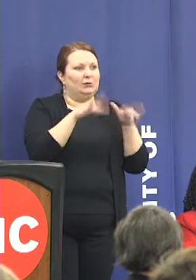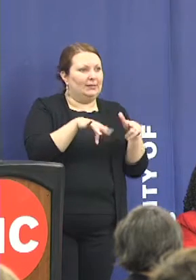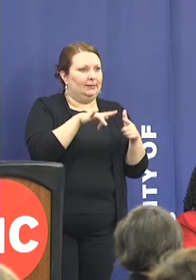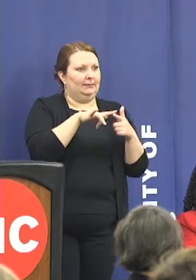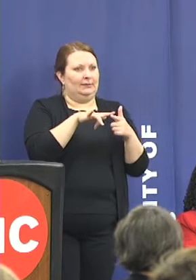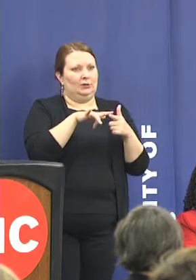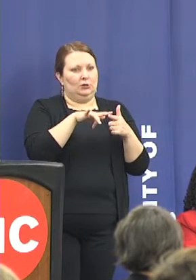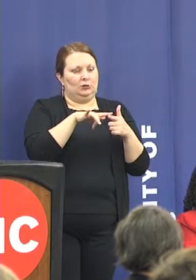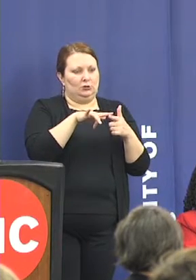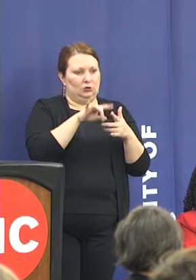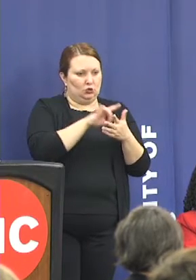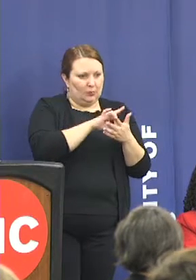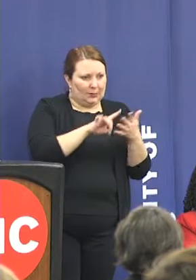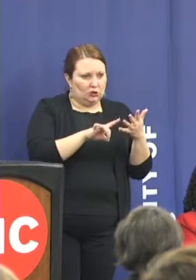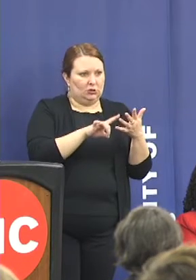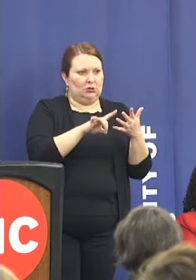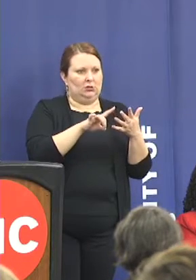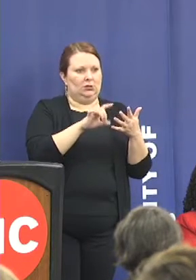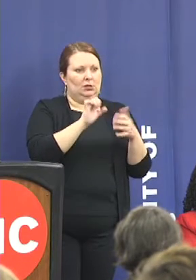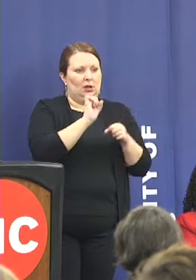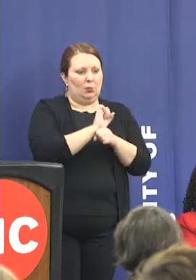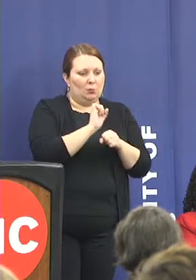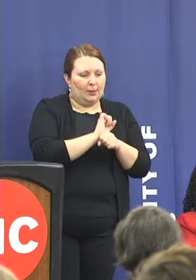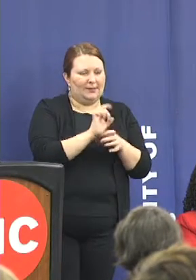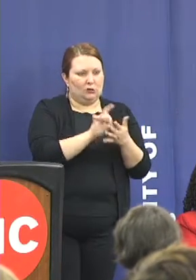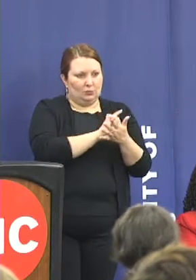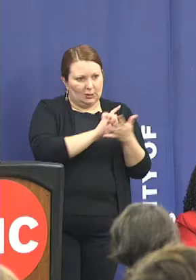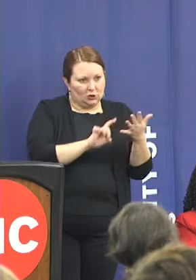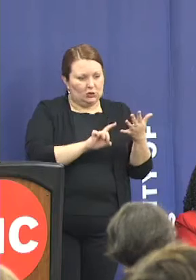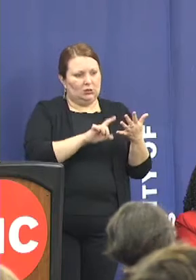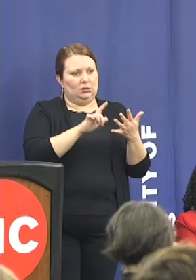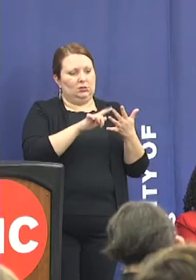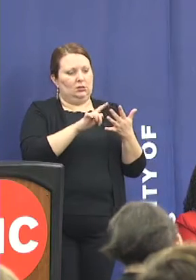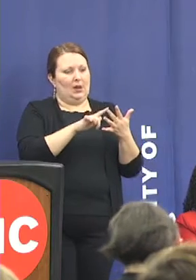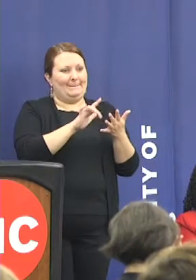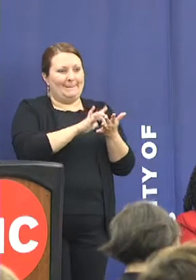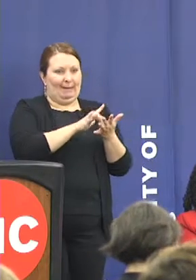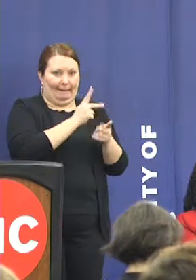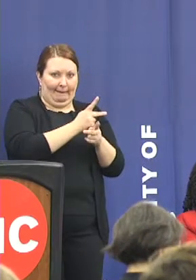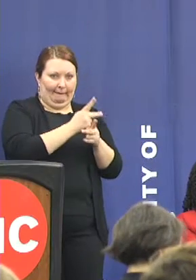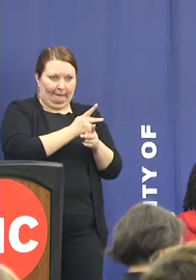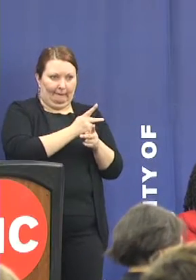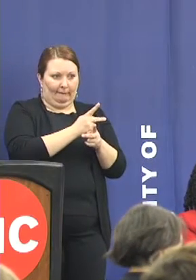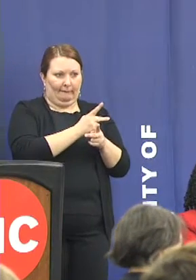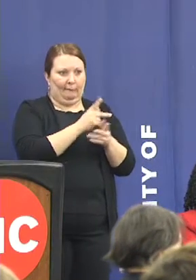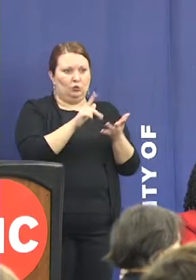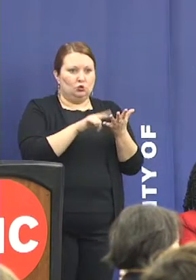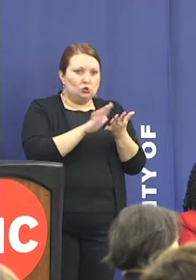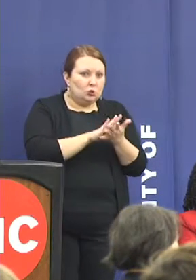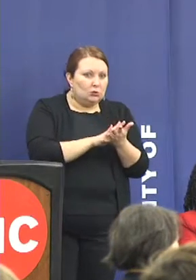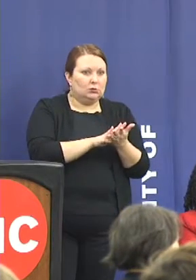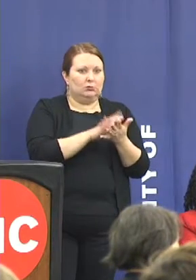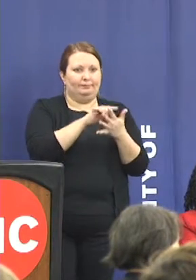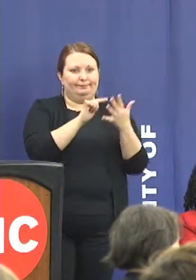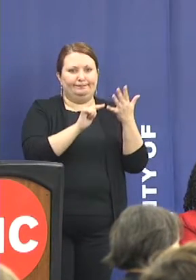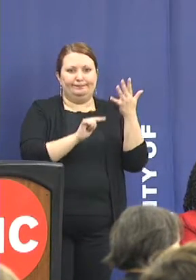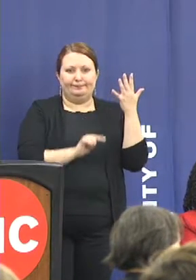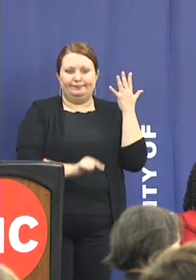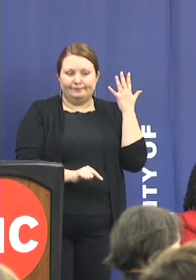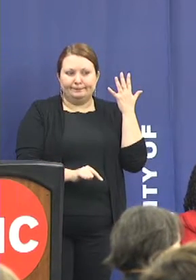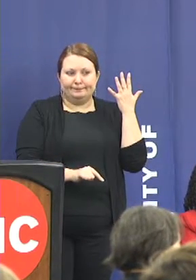housing discrimination, employment discrimination, medical care, schools, et